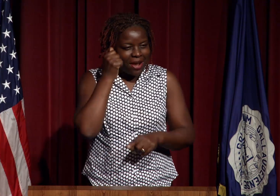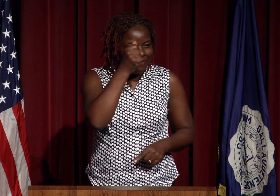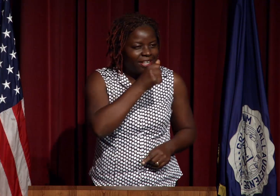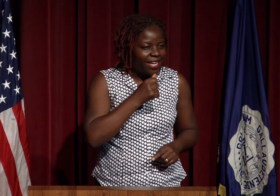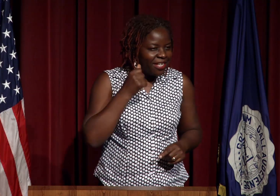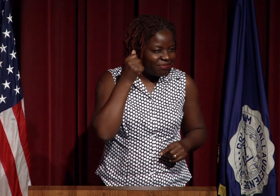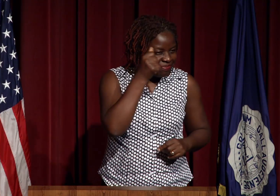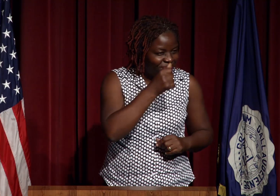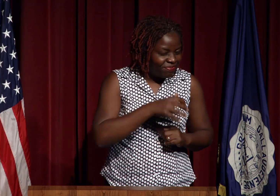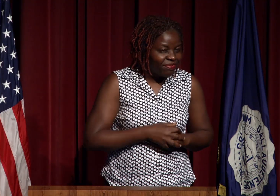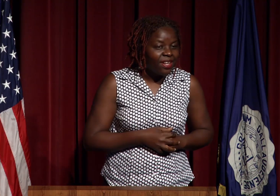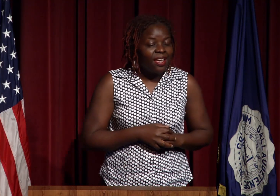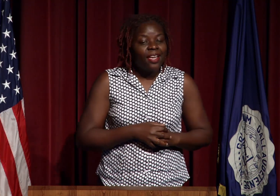I'm originally from Africa.